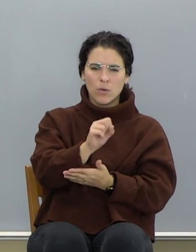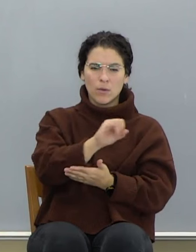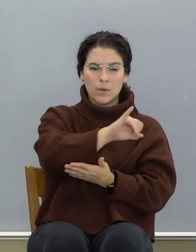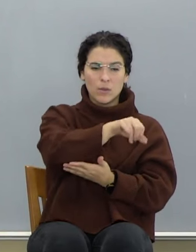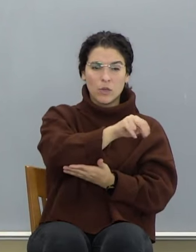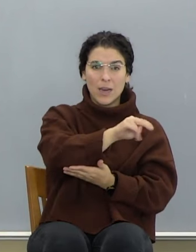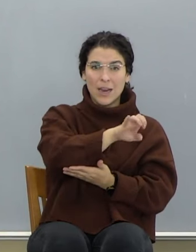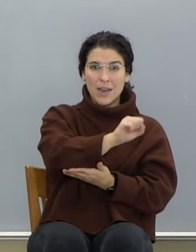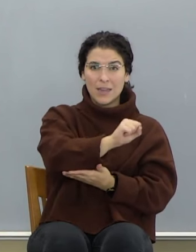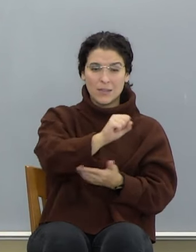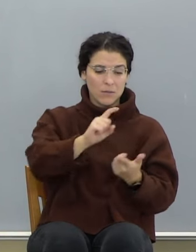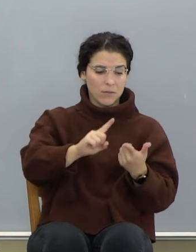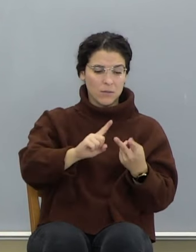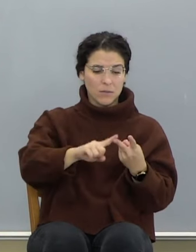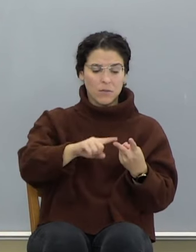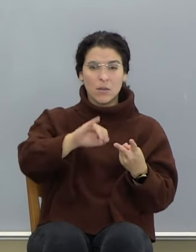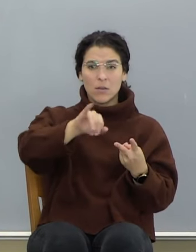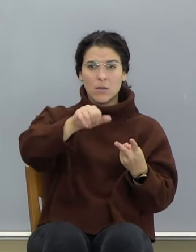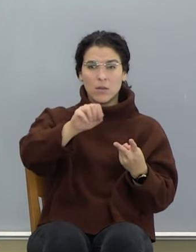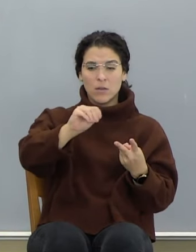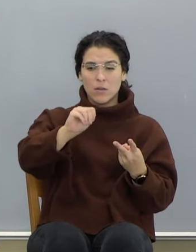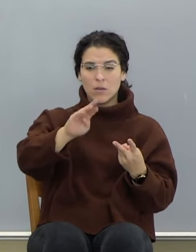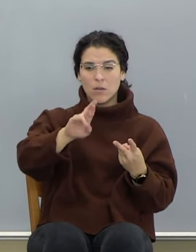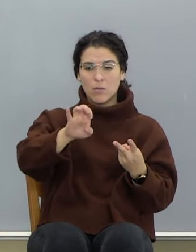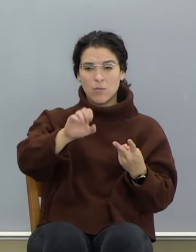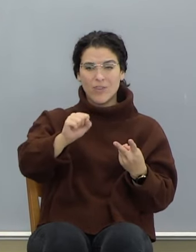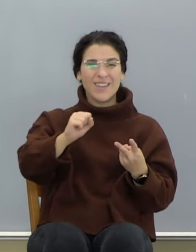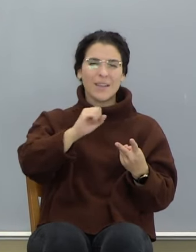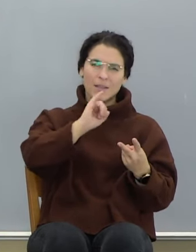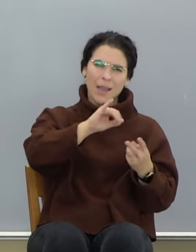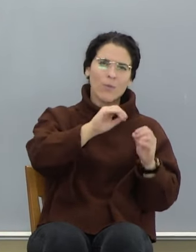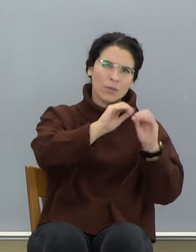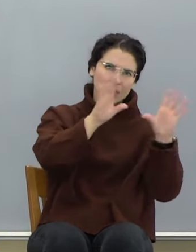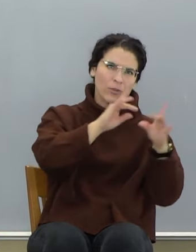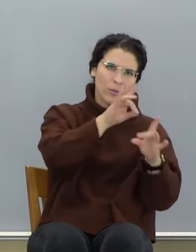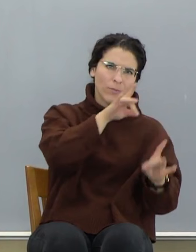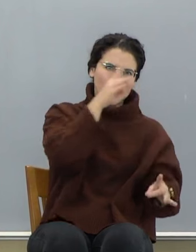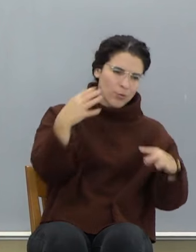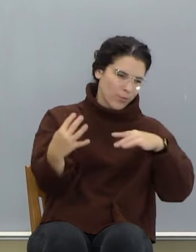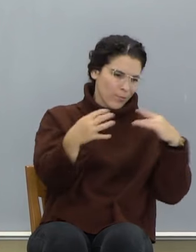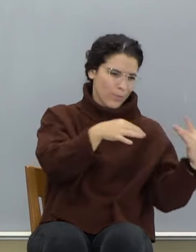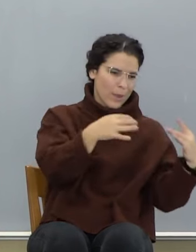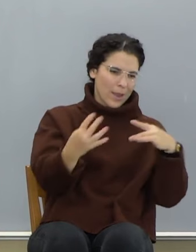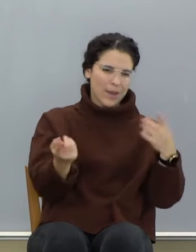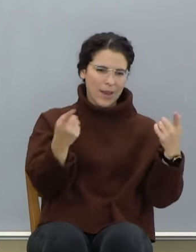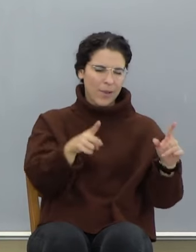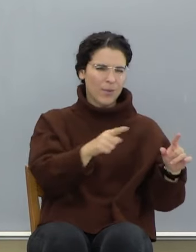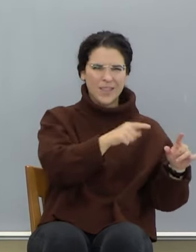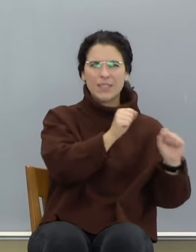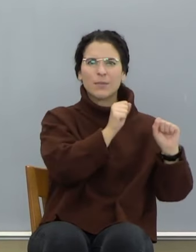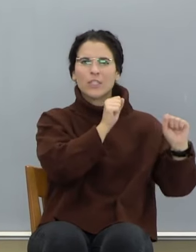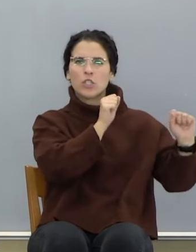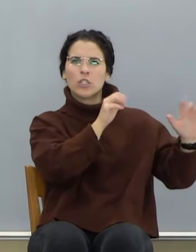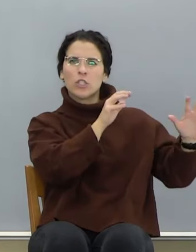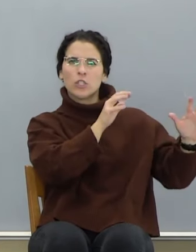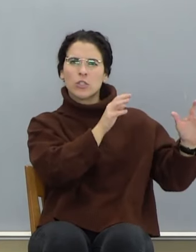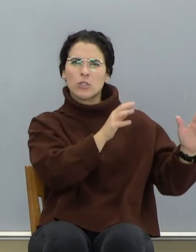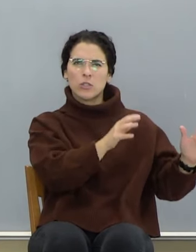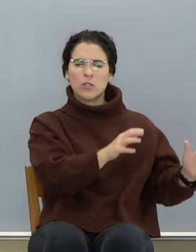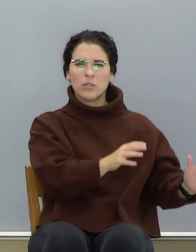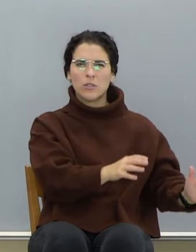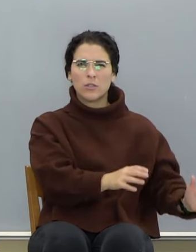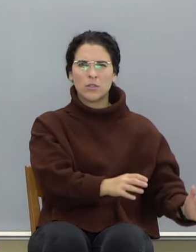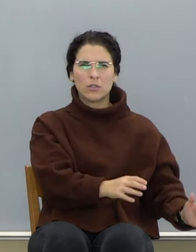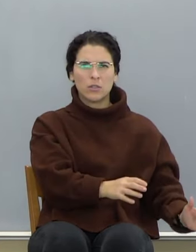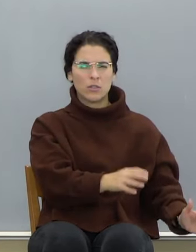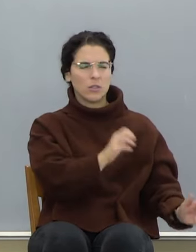Jambres. It's clearly a spiritual battle that's taking place between these magicians,